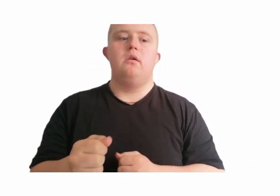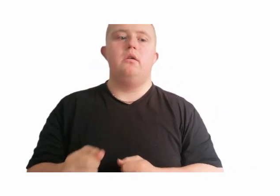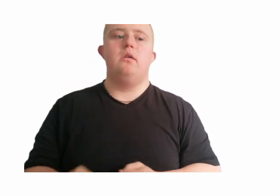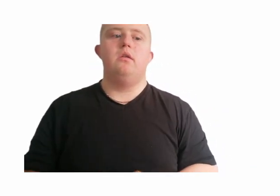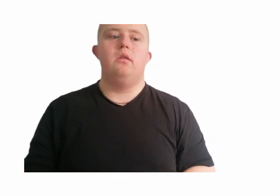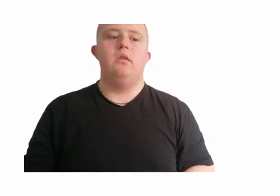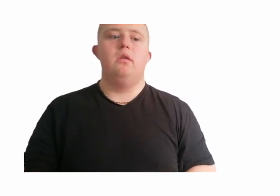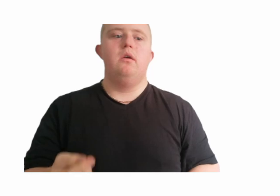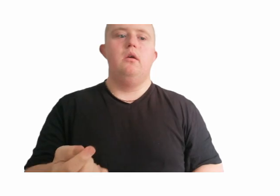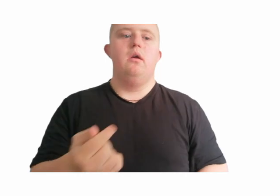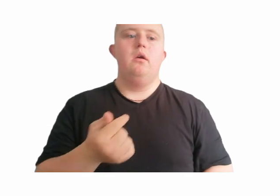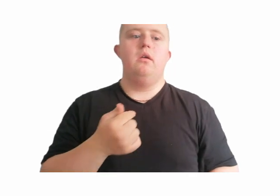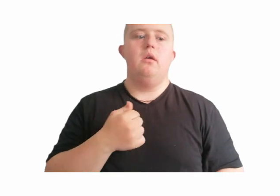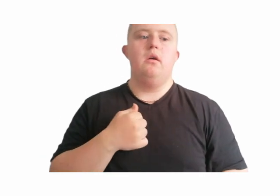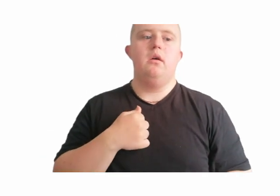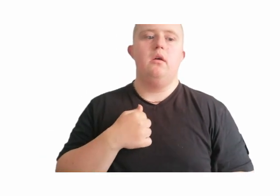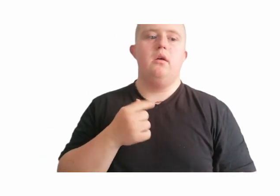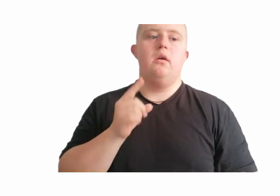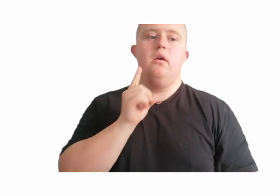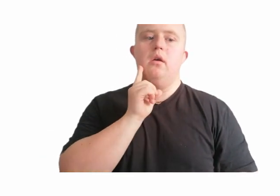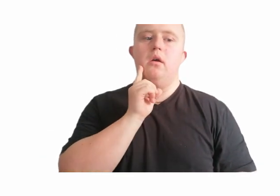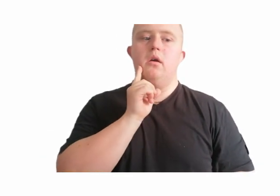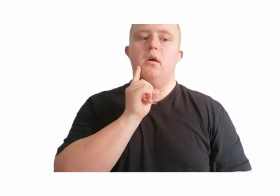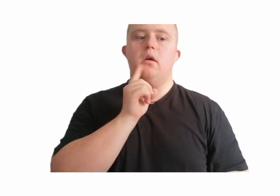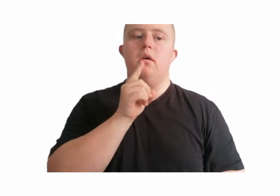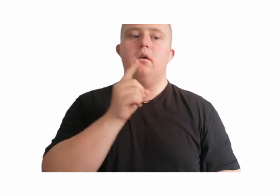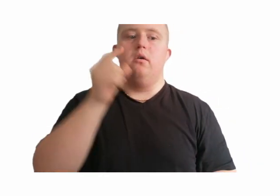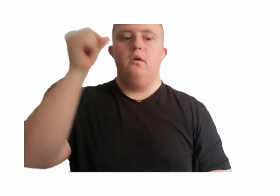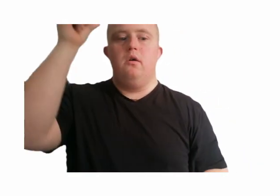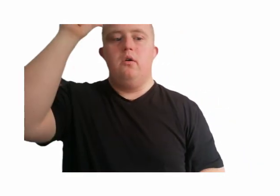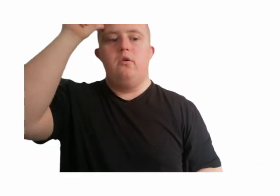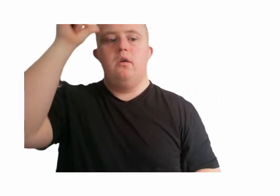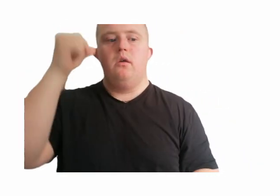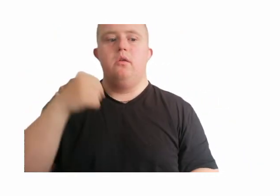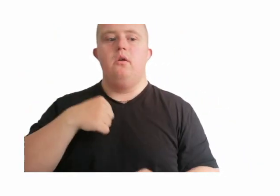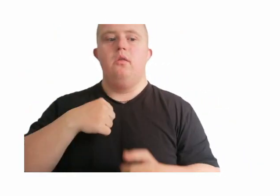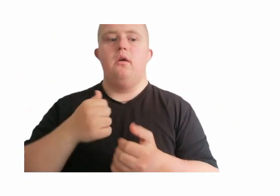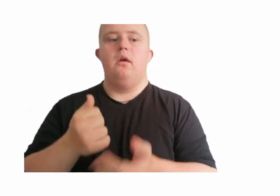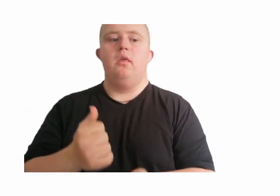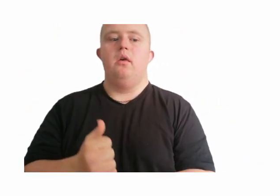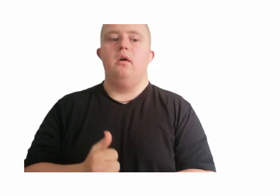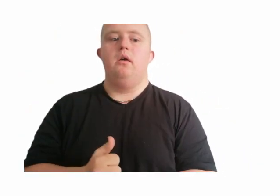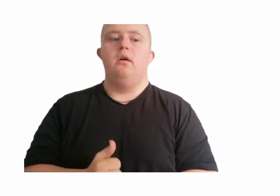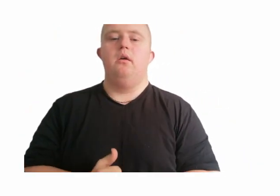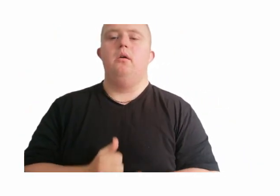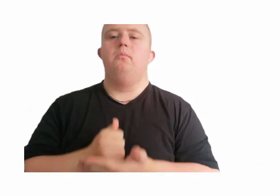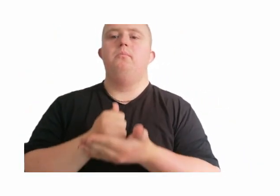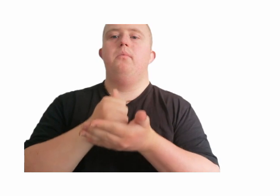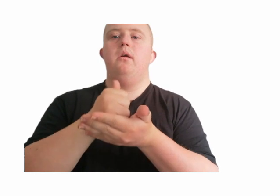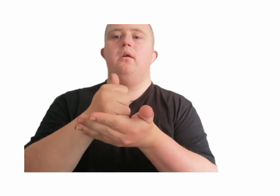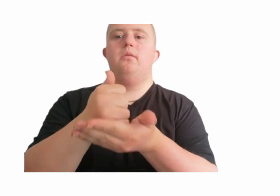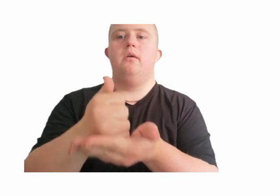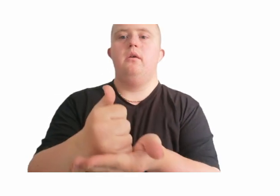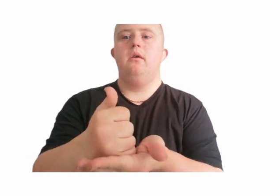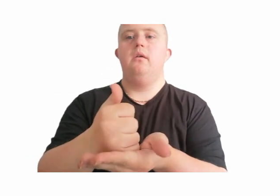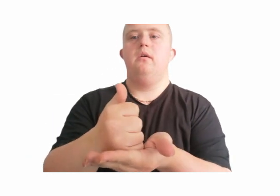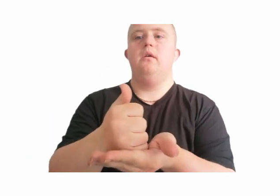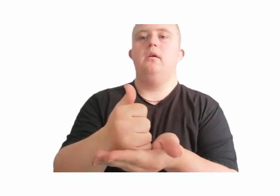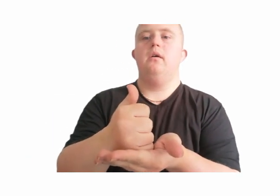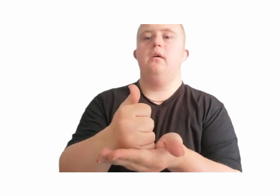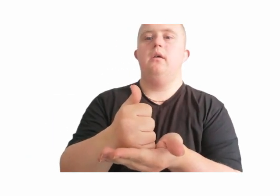with you You know that I'll be